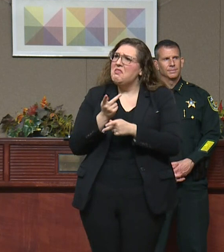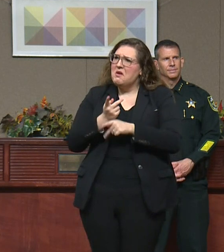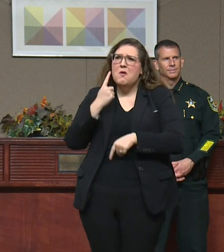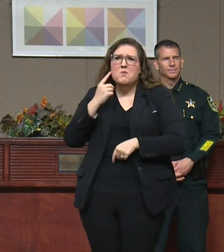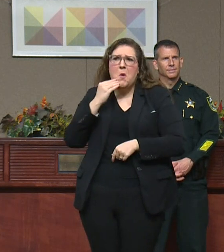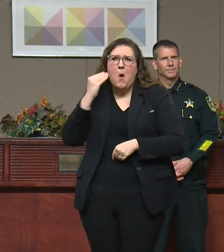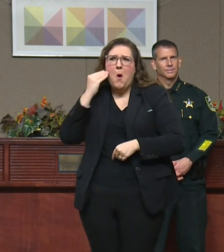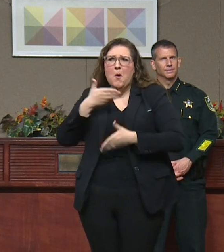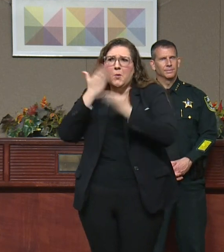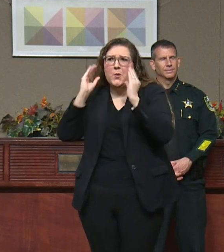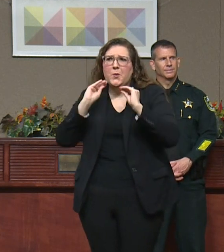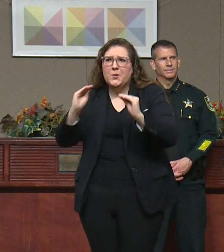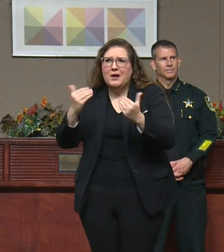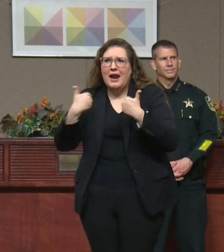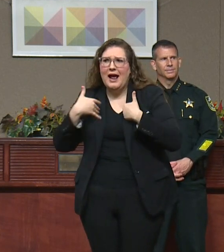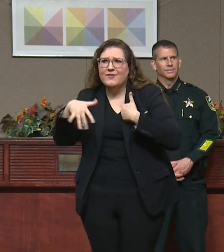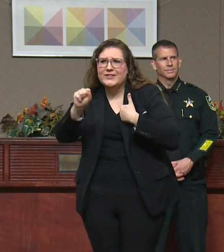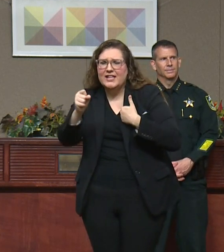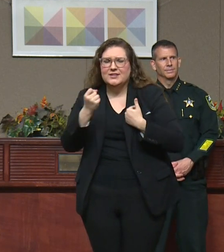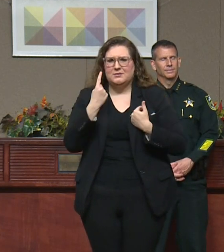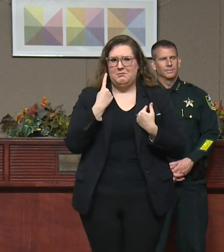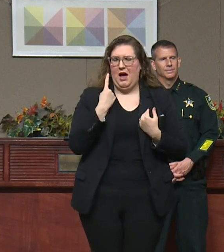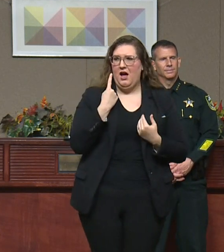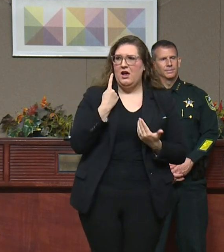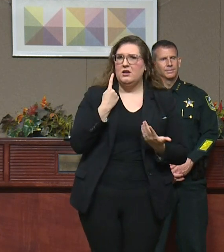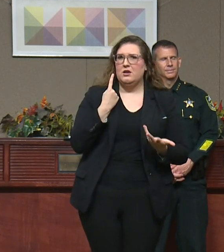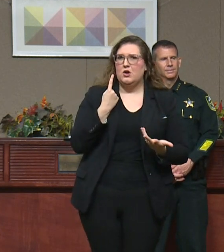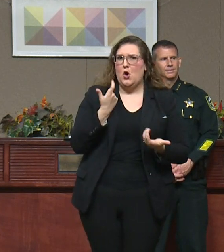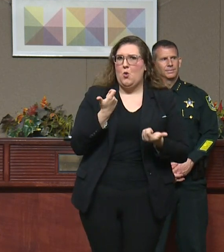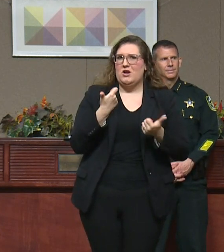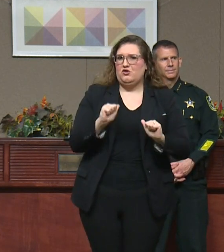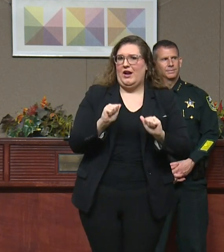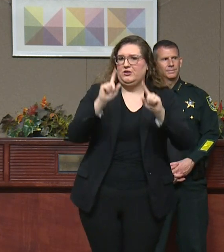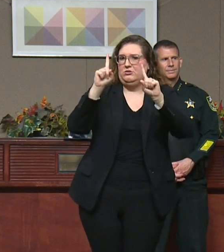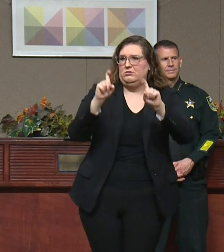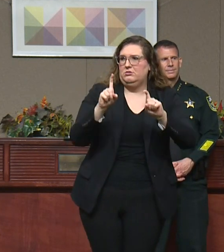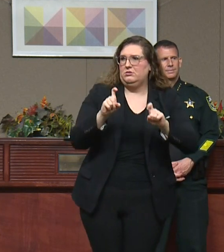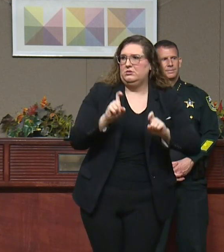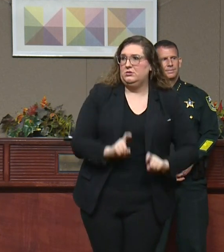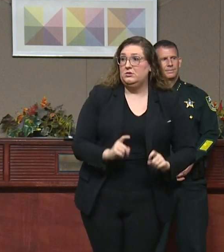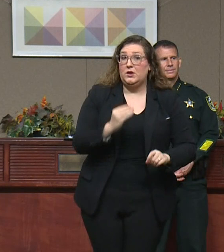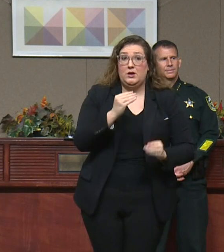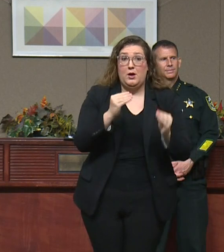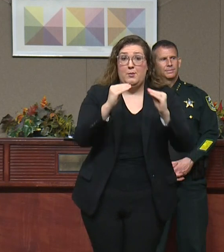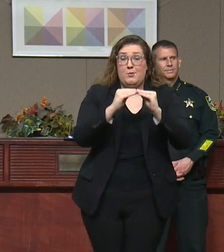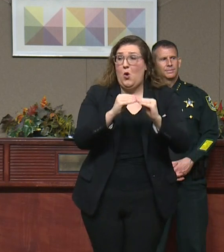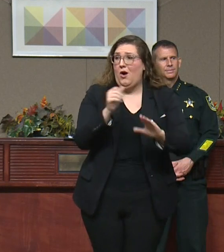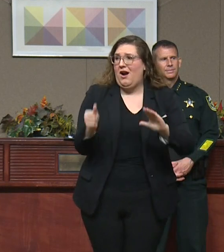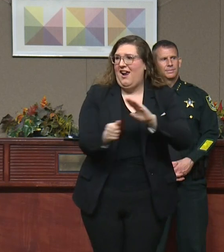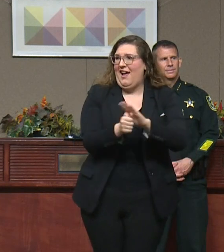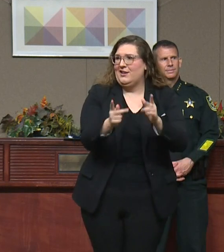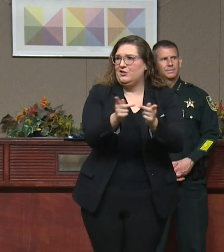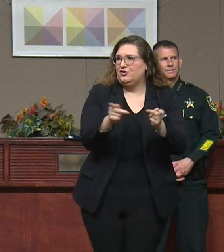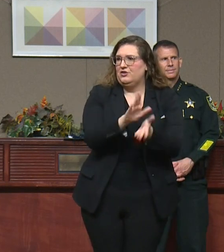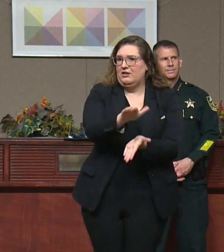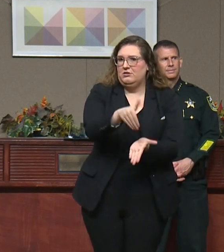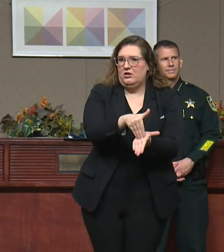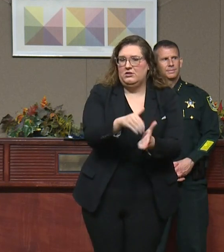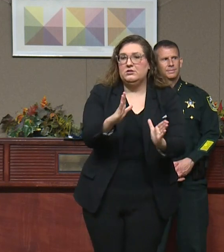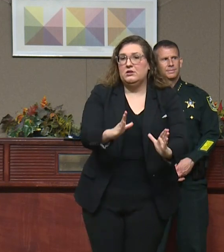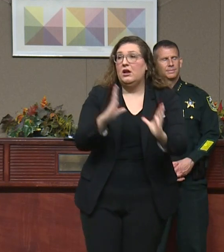homeless, we are working with them to increase testing at shelters. We also would like to see first